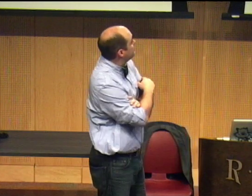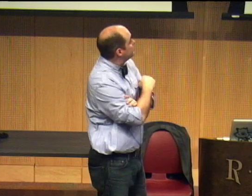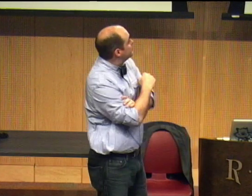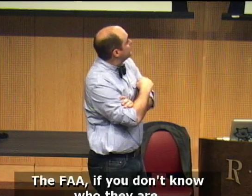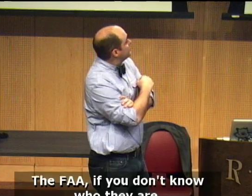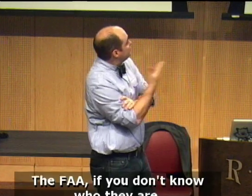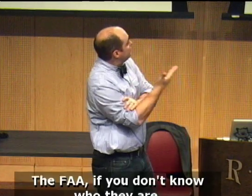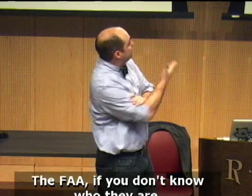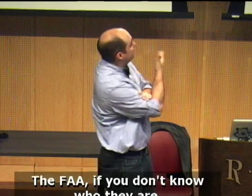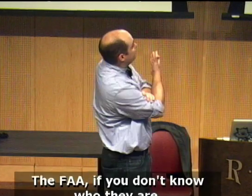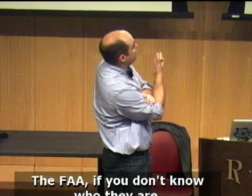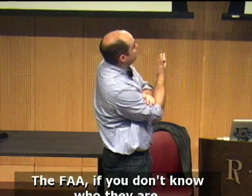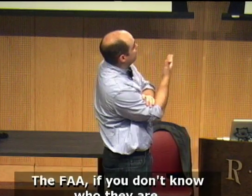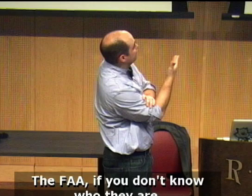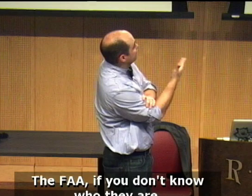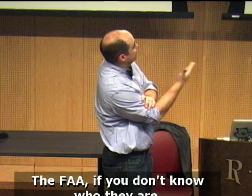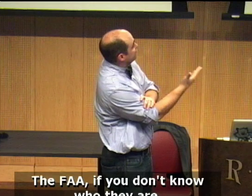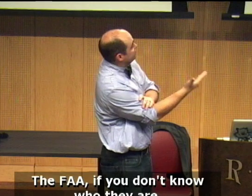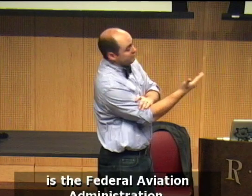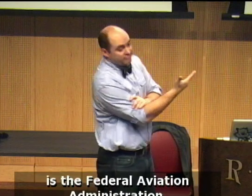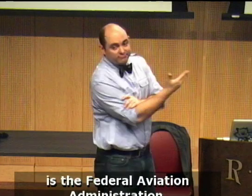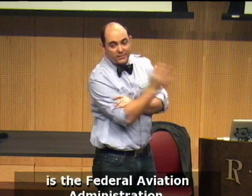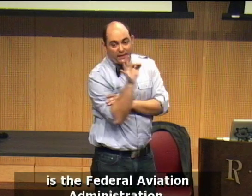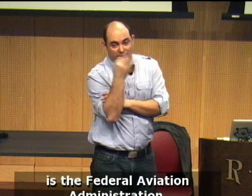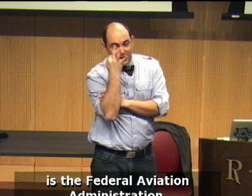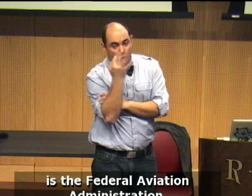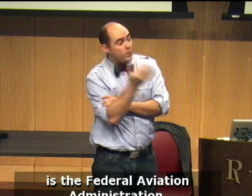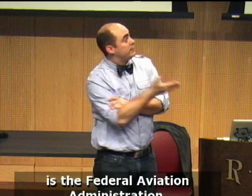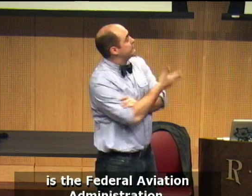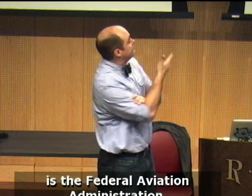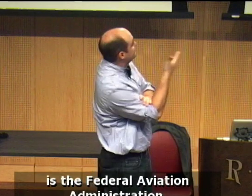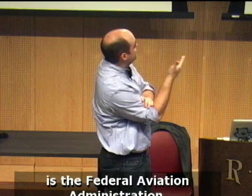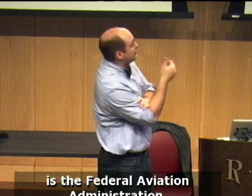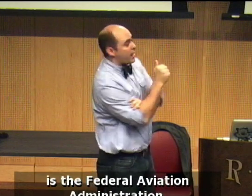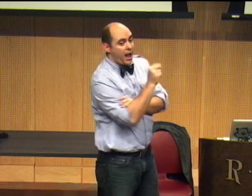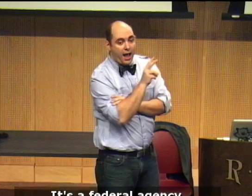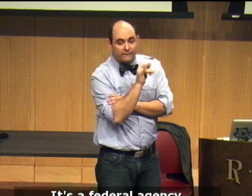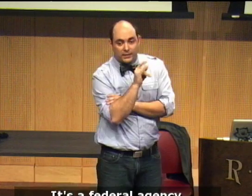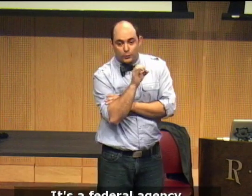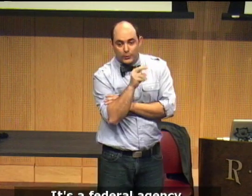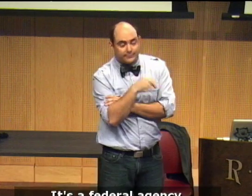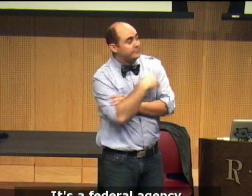The FAA, if you don't know who they are, is the Federal Aviation Administration. It's a federal agency.